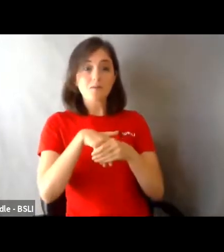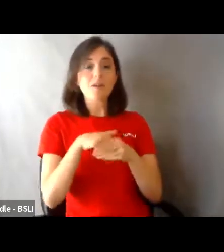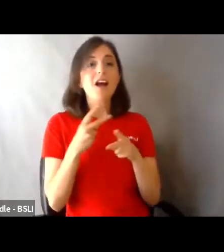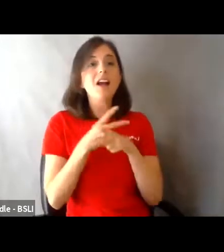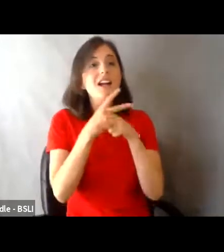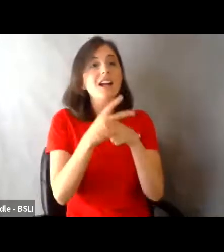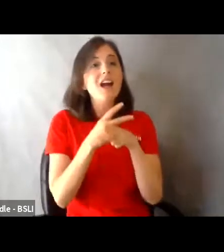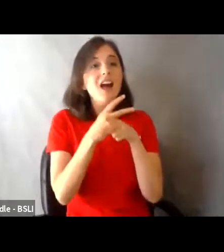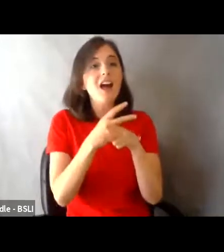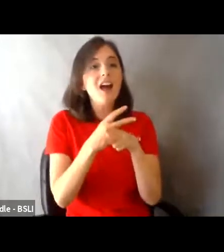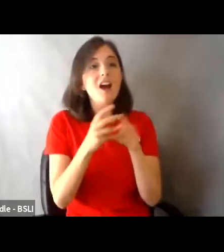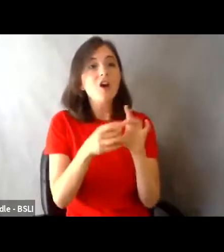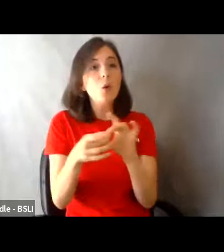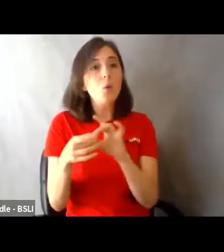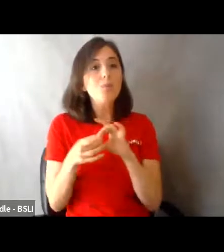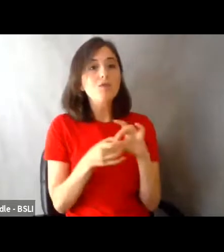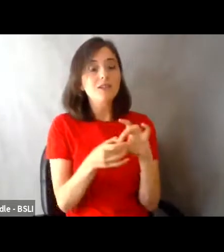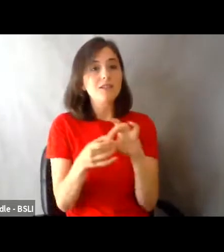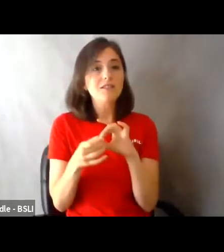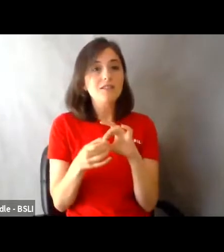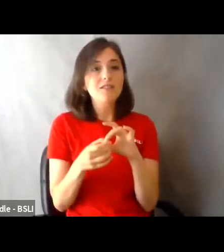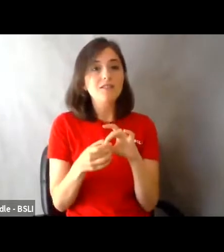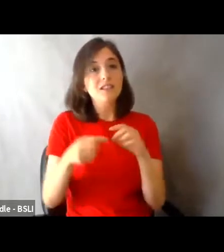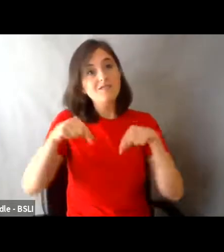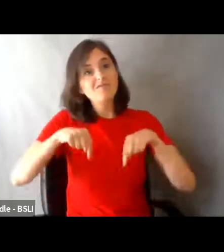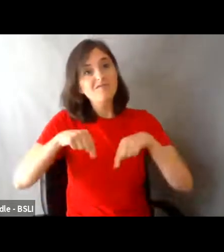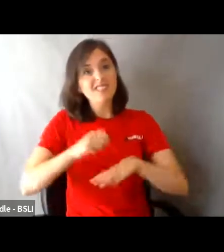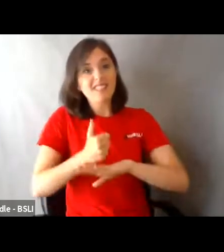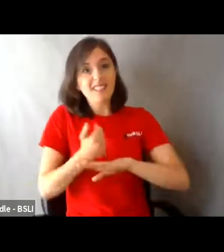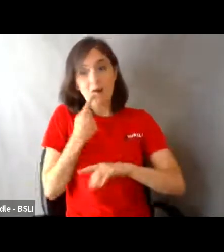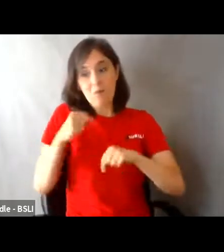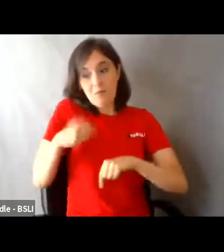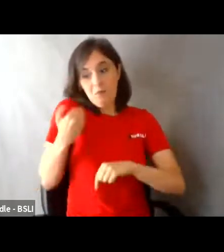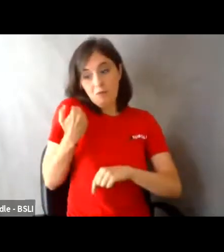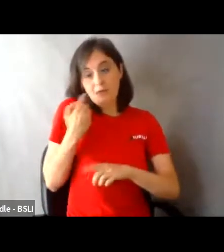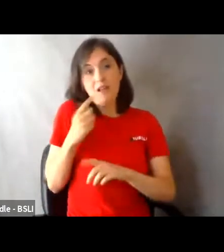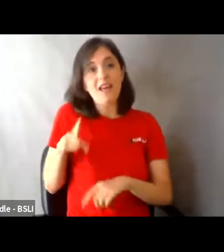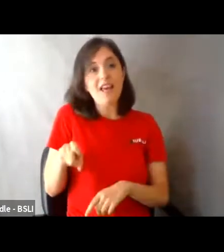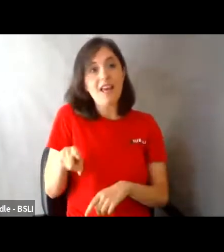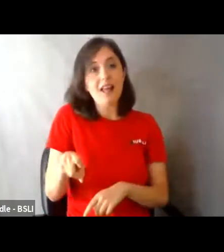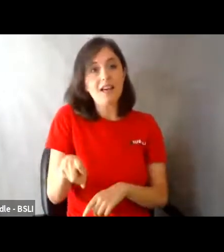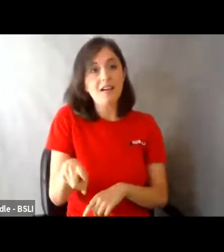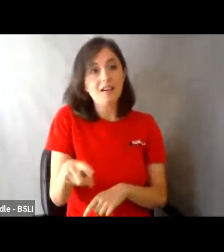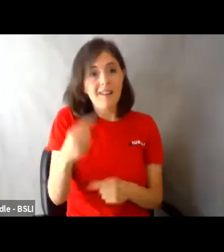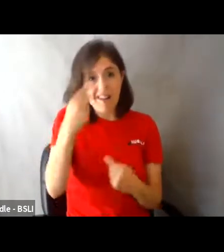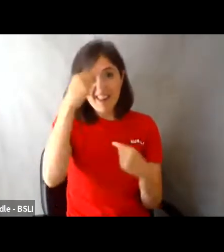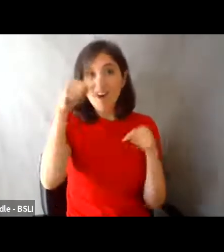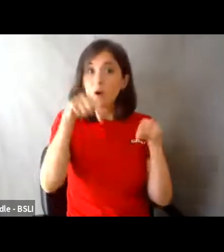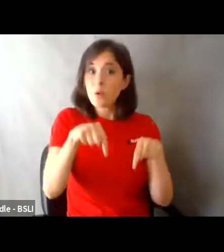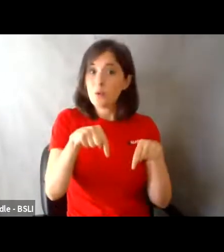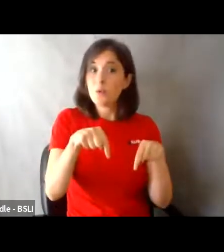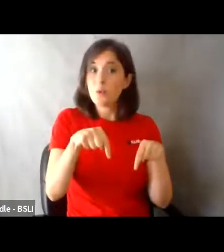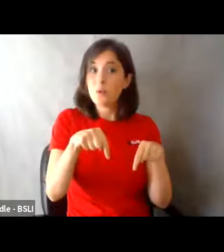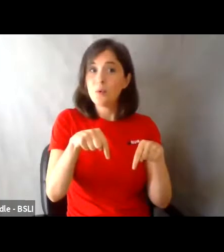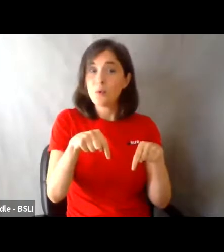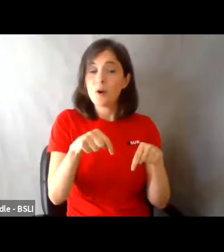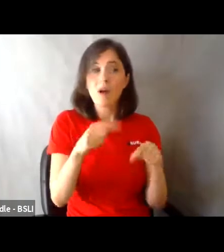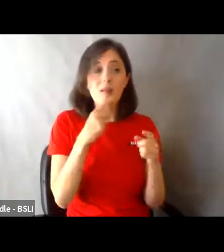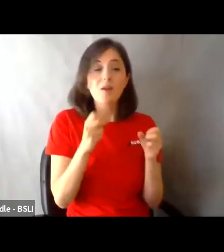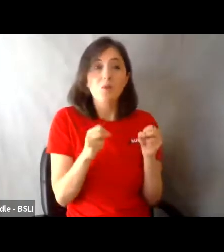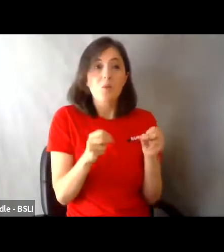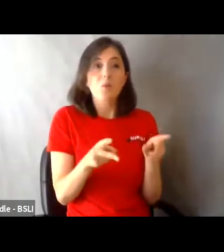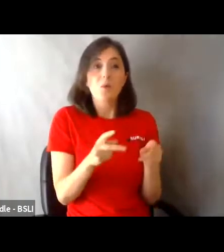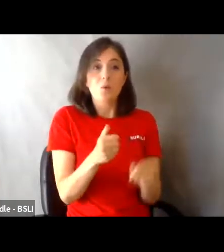that's just trying to get off the ground in Ealing. And I think that's a way forward for how people can